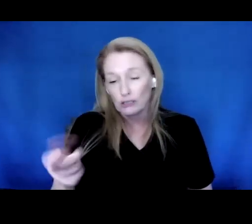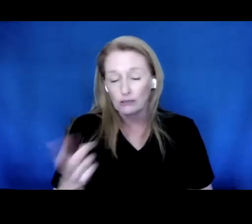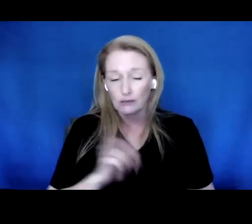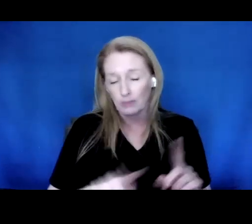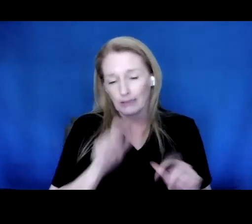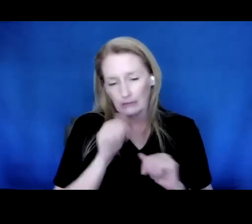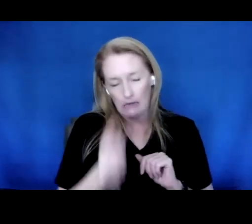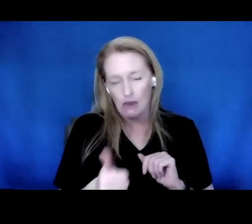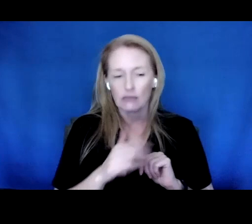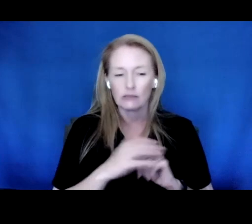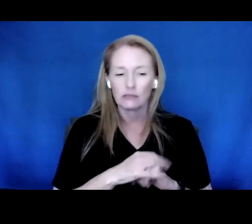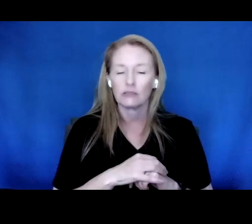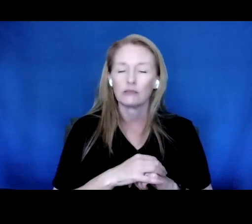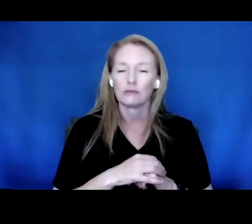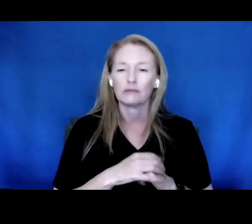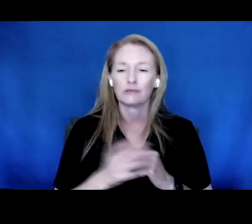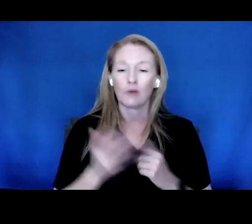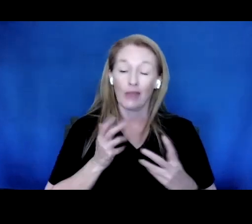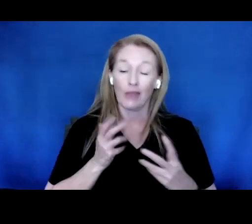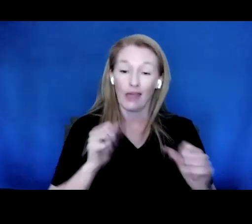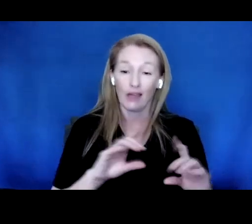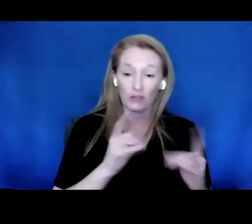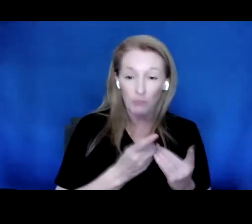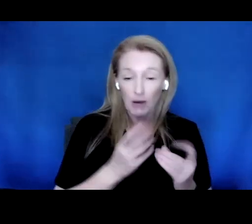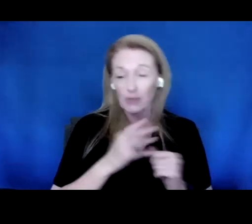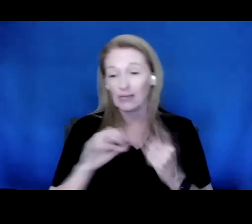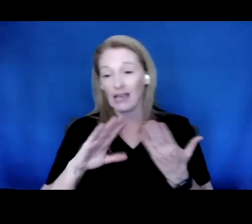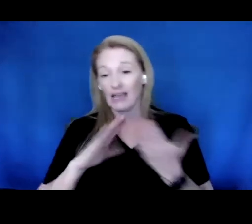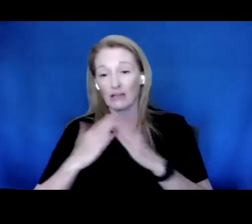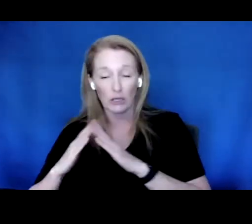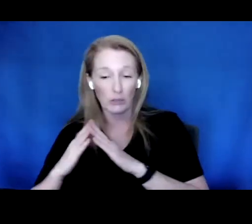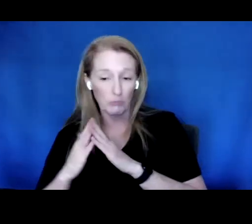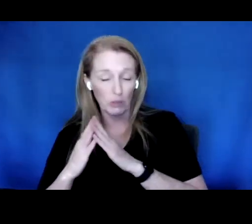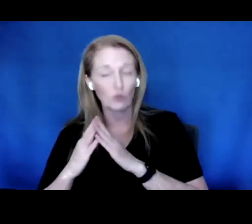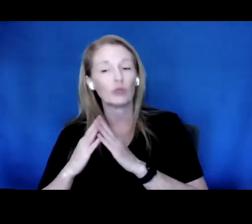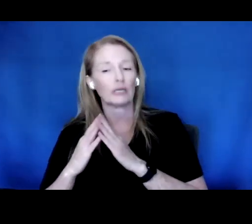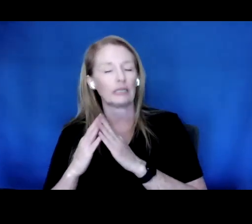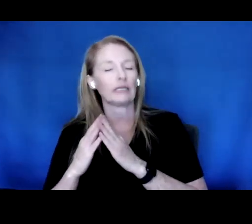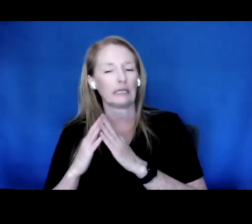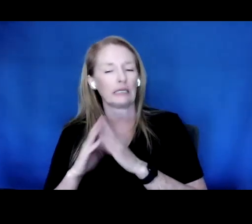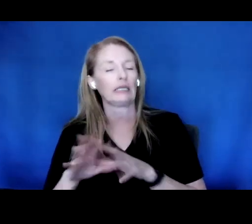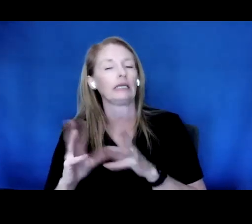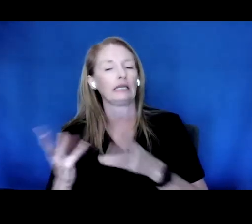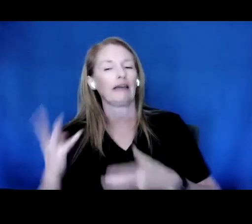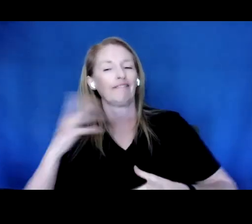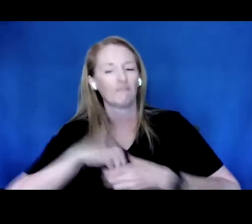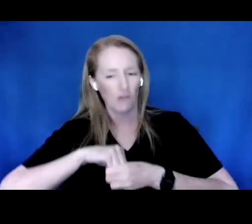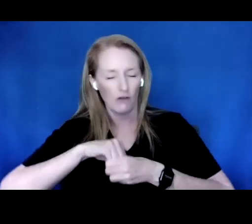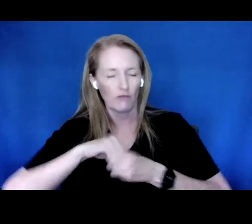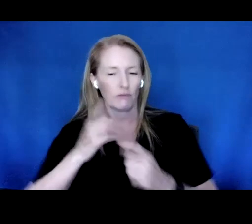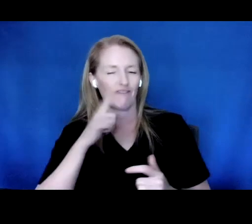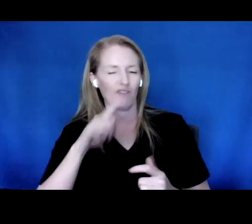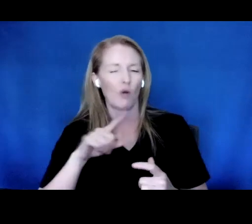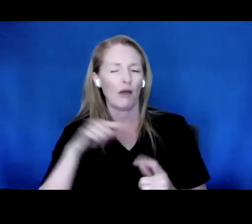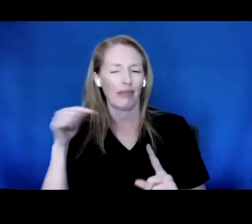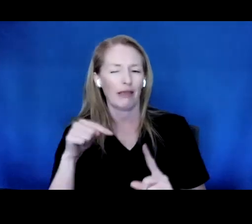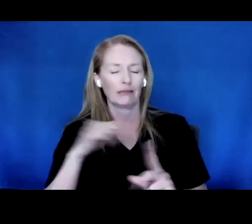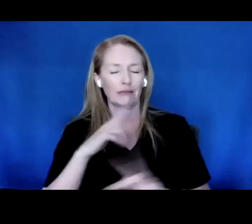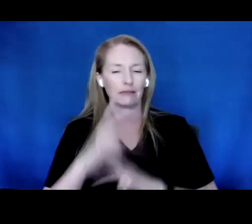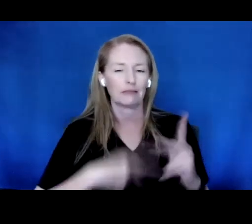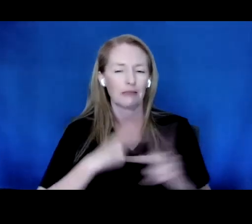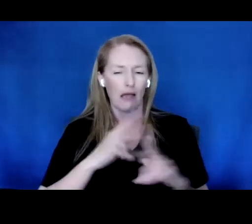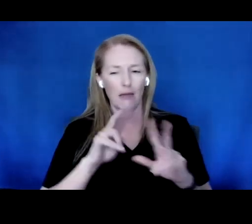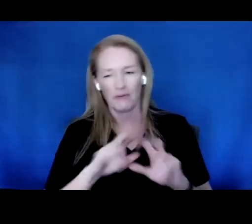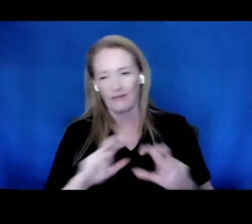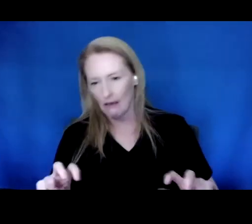and community and partner stakeholders. There's a lot of investment that goes into it. So I don't think we're really at a point where we